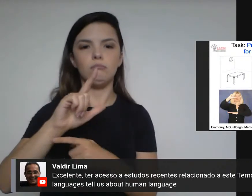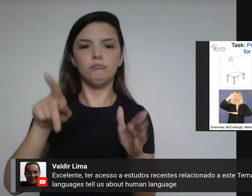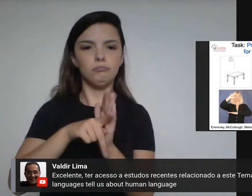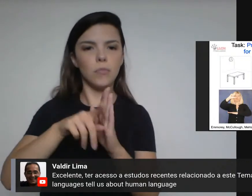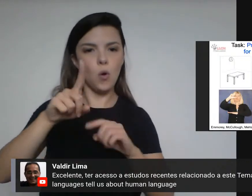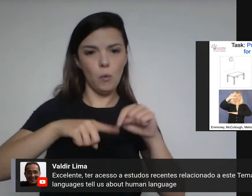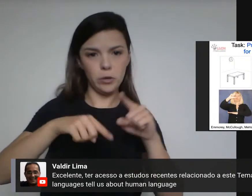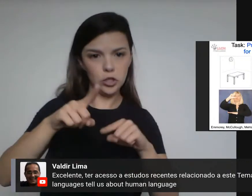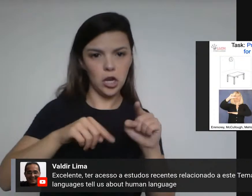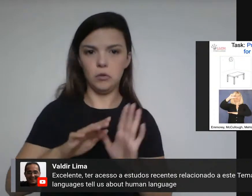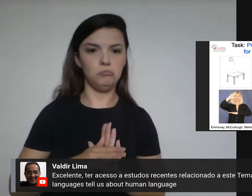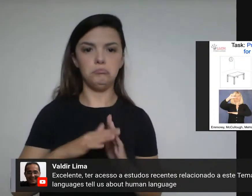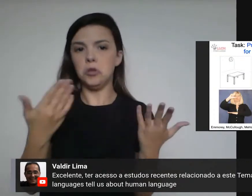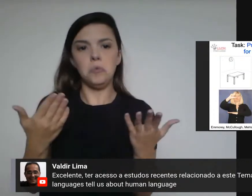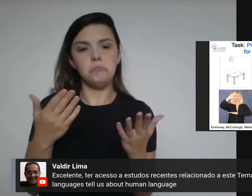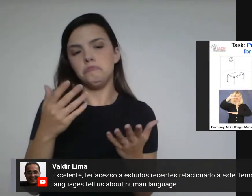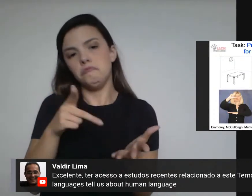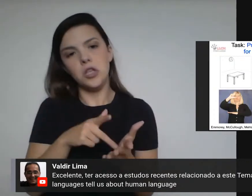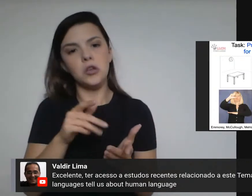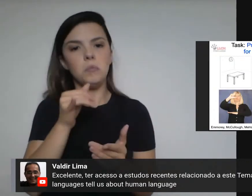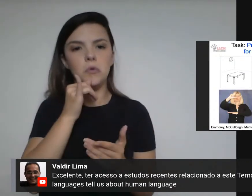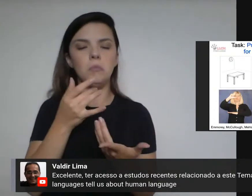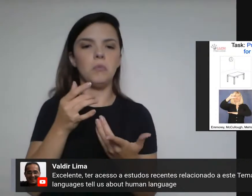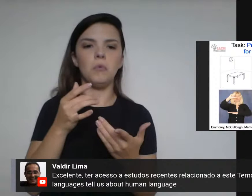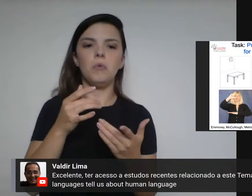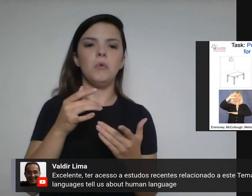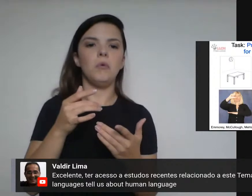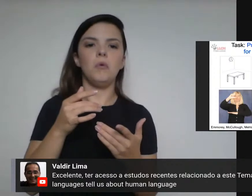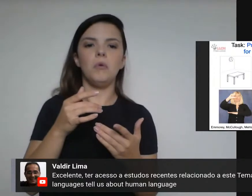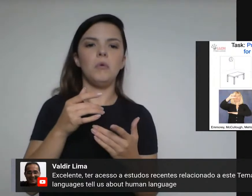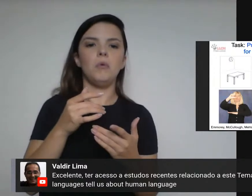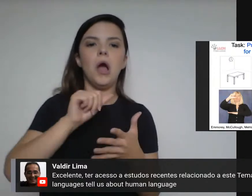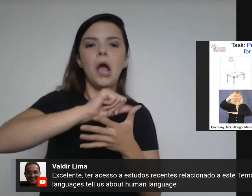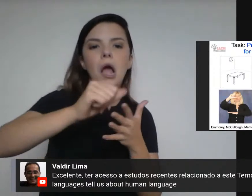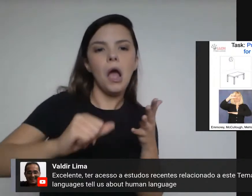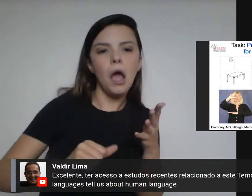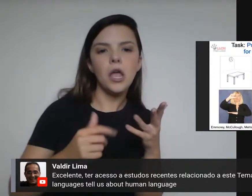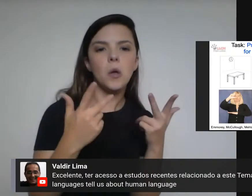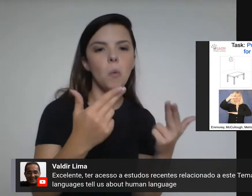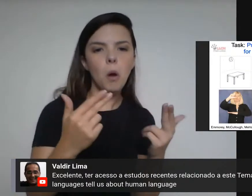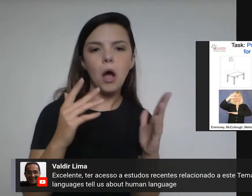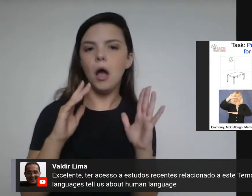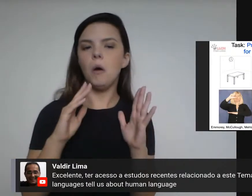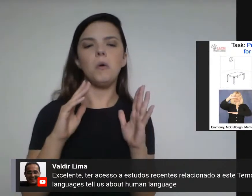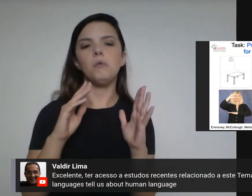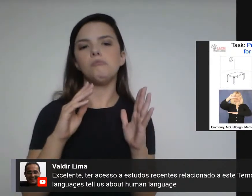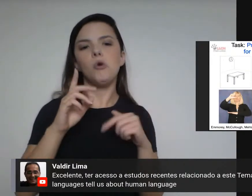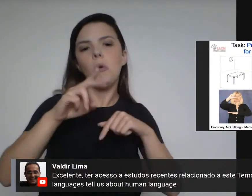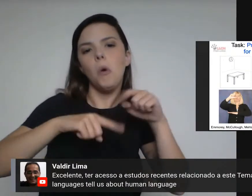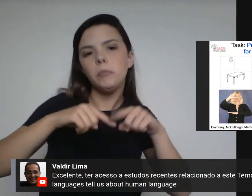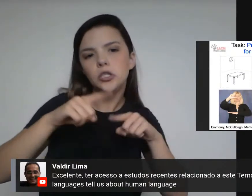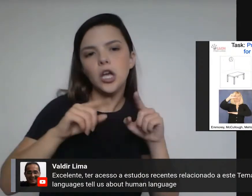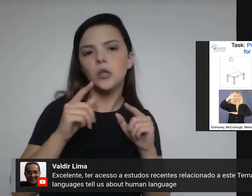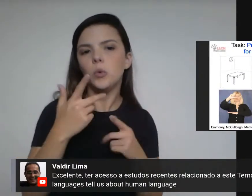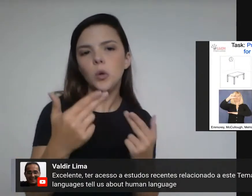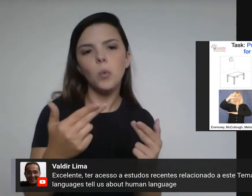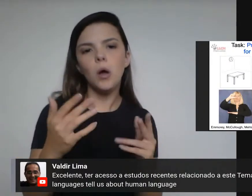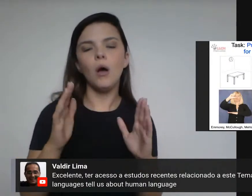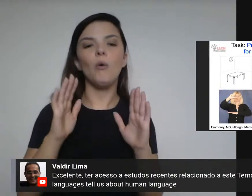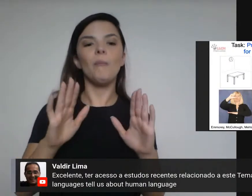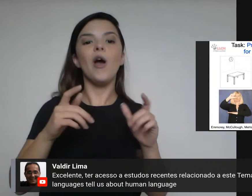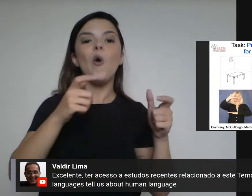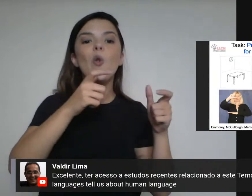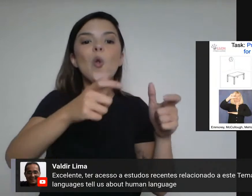object doesn't really change. The figure and ground, the clock and the table are the same, but where the figure object